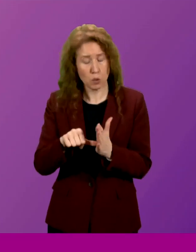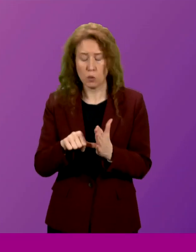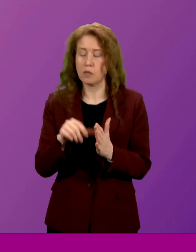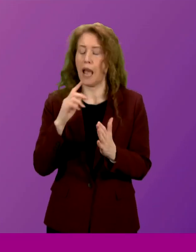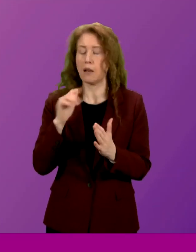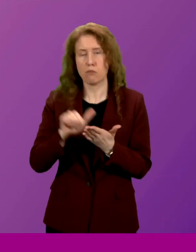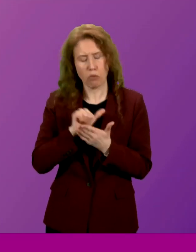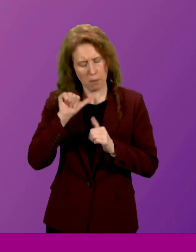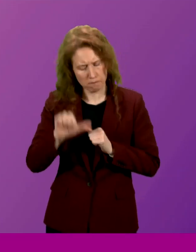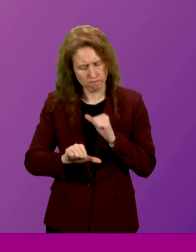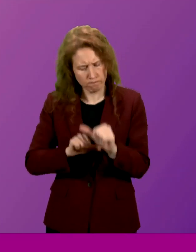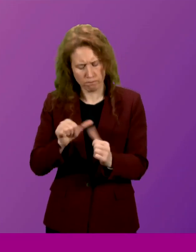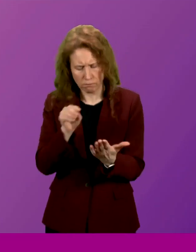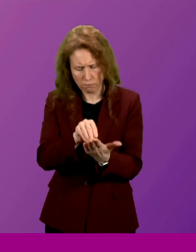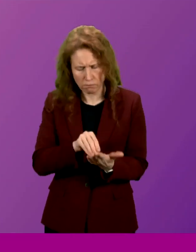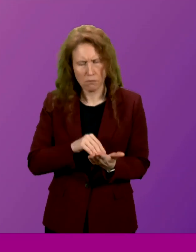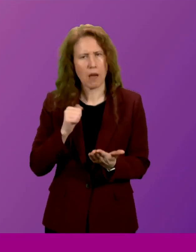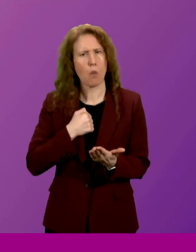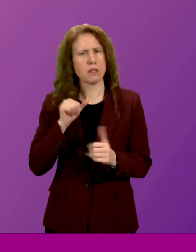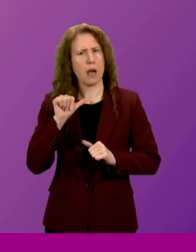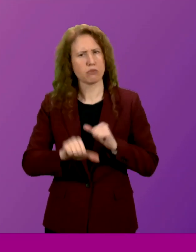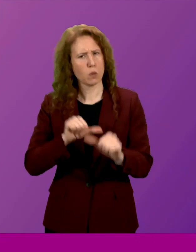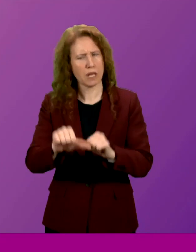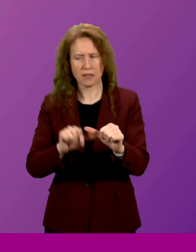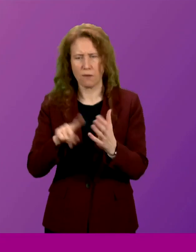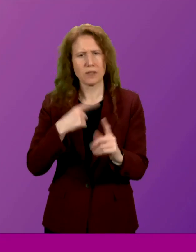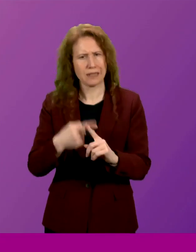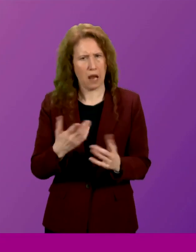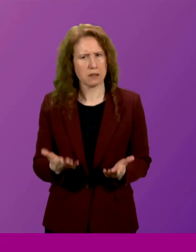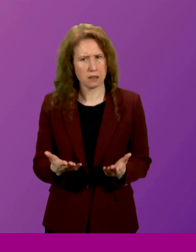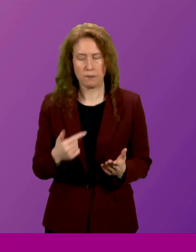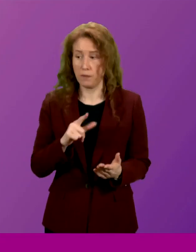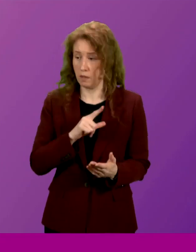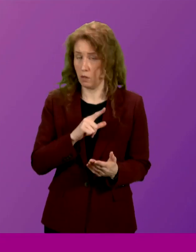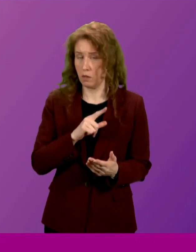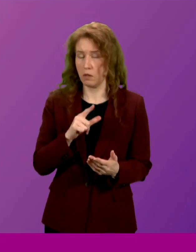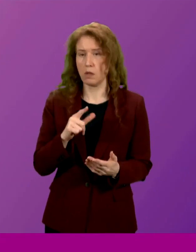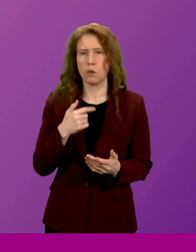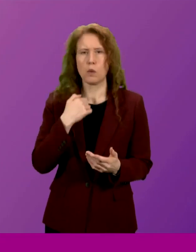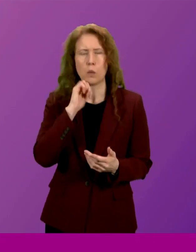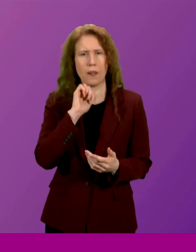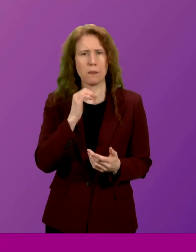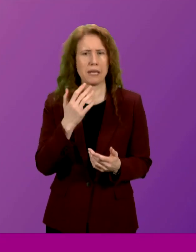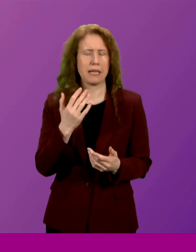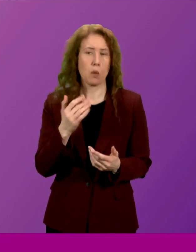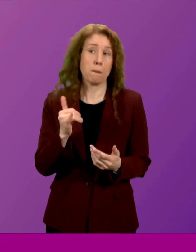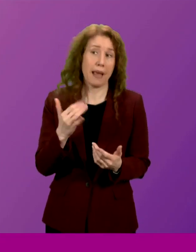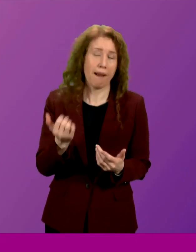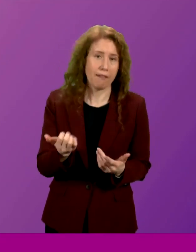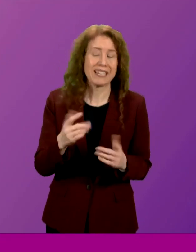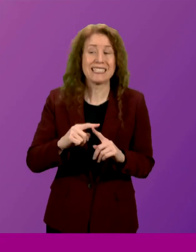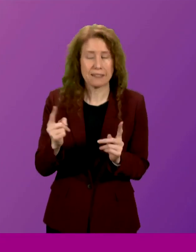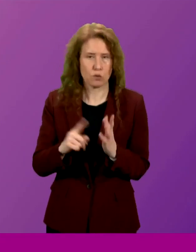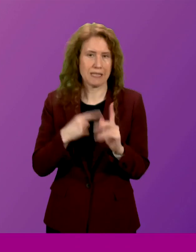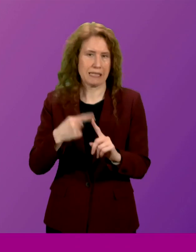in an orderly fashion the approach that we're going to take on tax, given the fact that we will have we may well have a